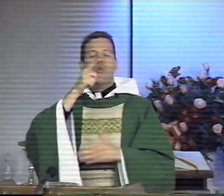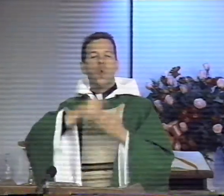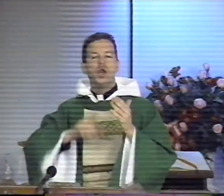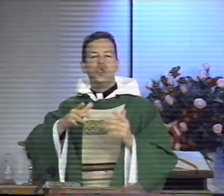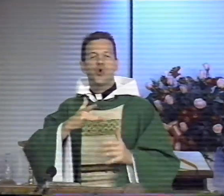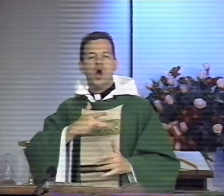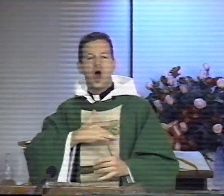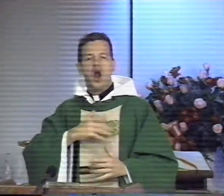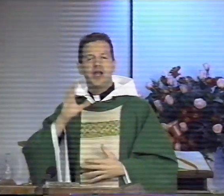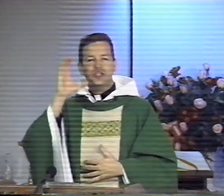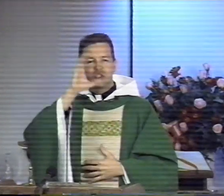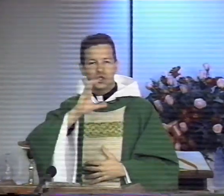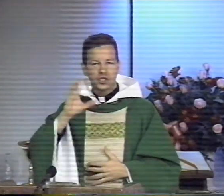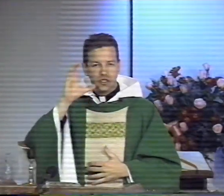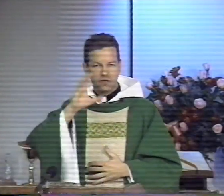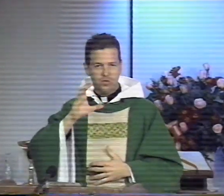what your heart is searching for.